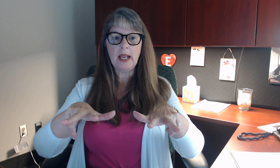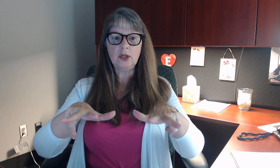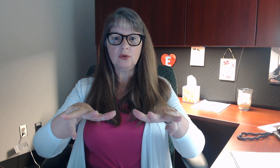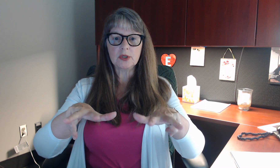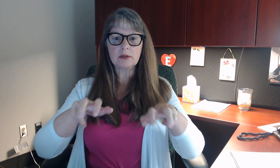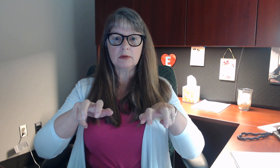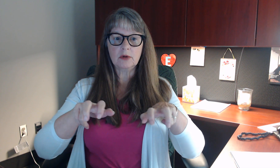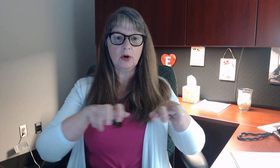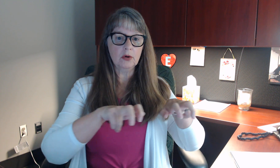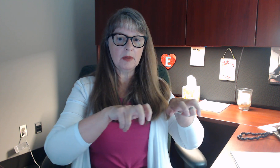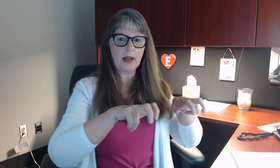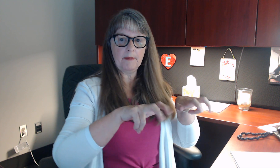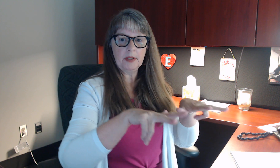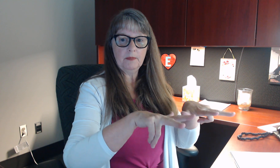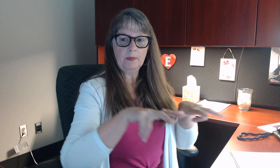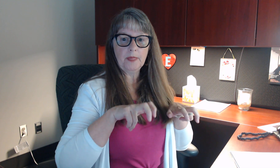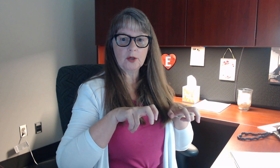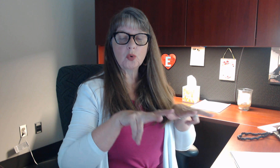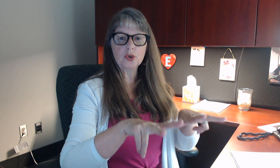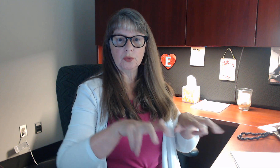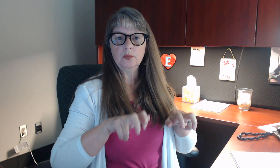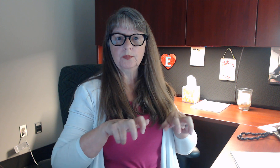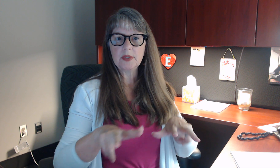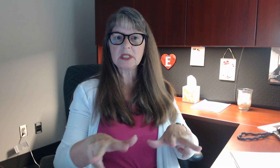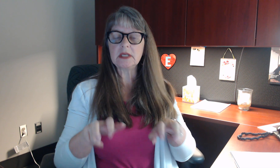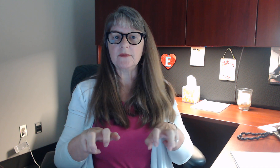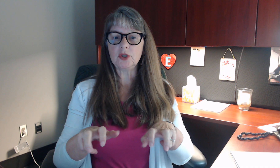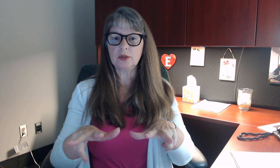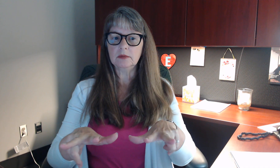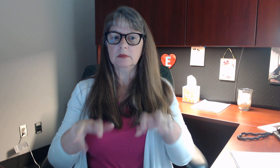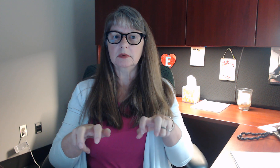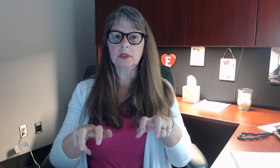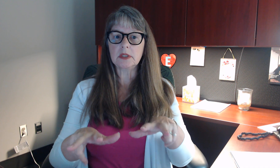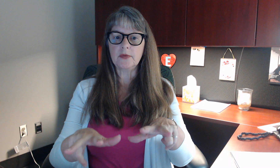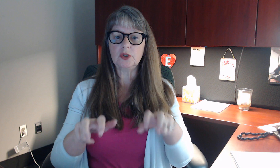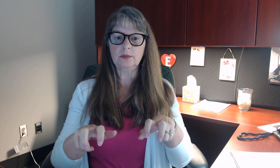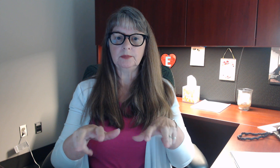you just curl them up towards you. Selfish.